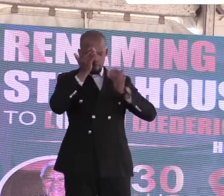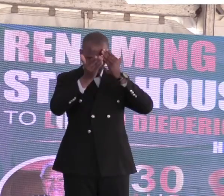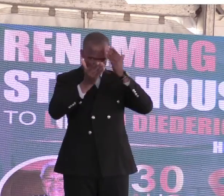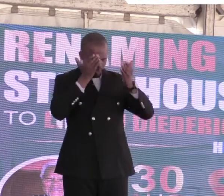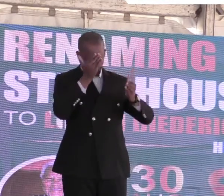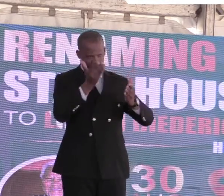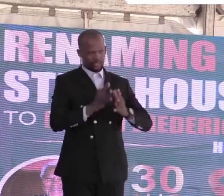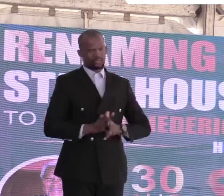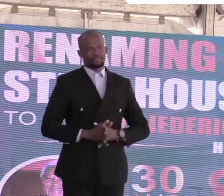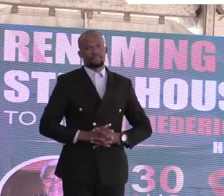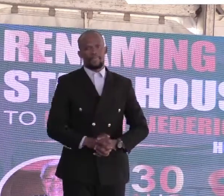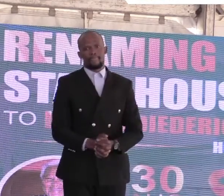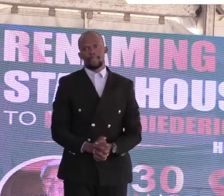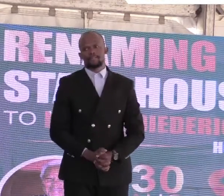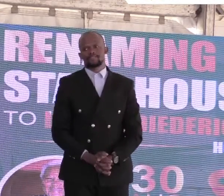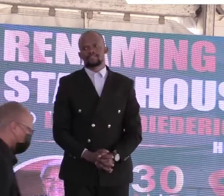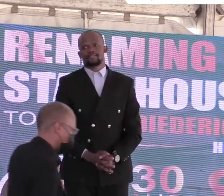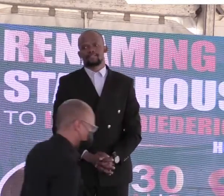good morning.